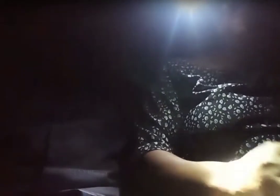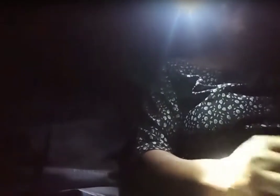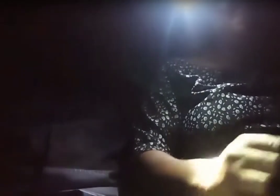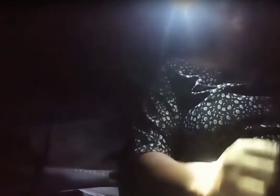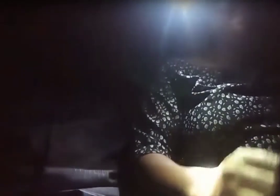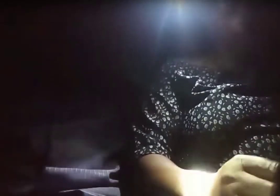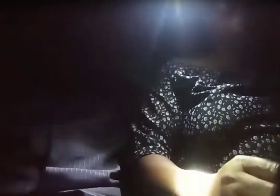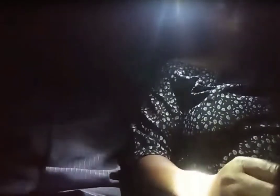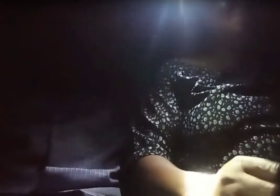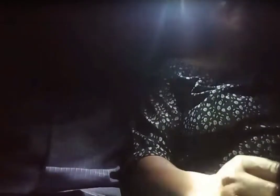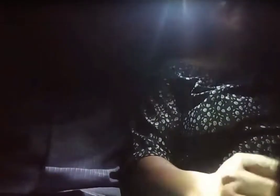136,742.